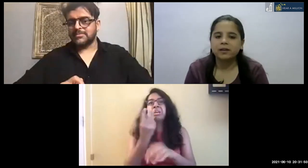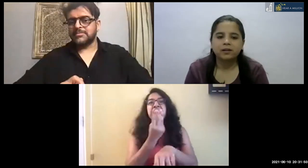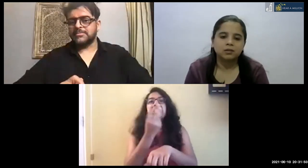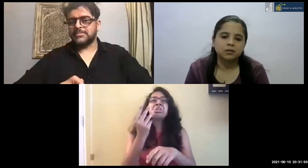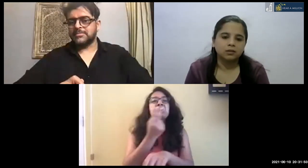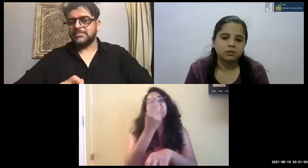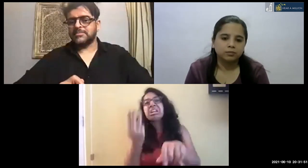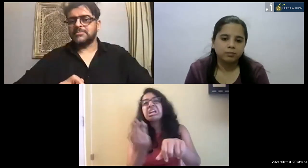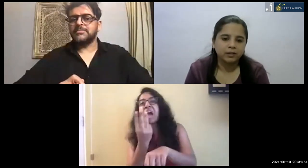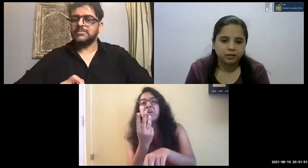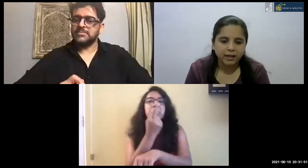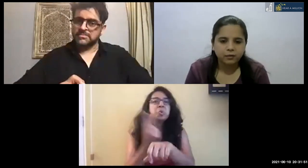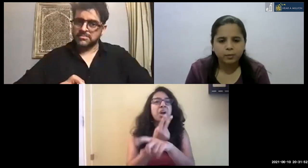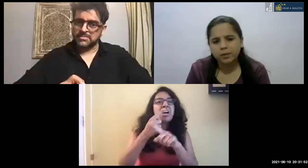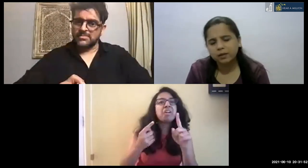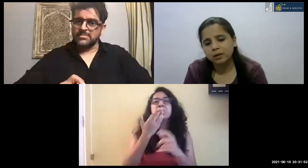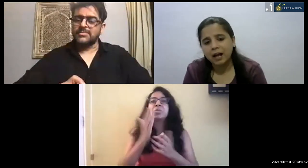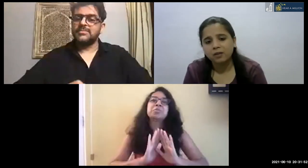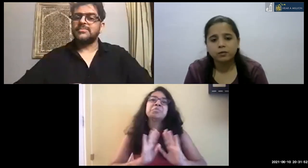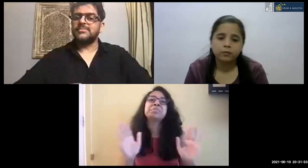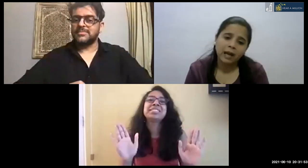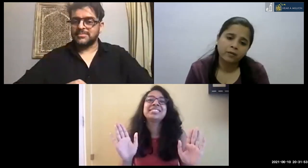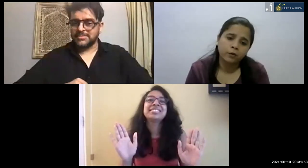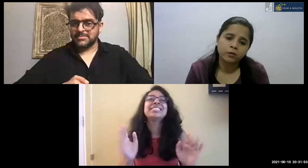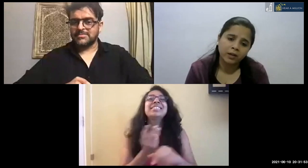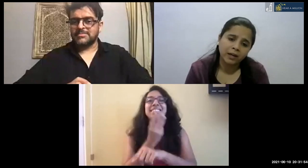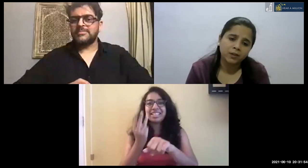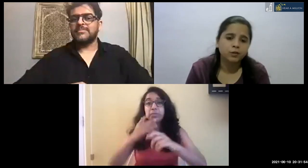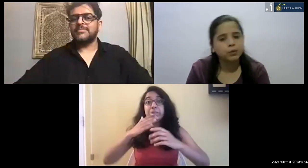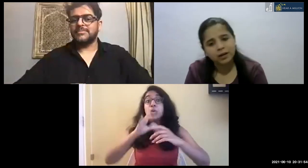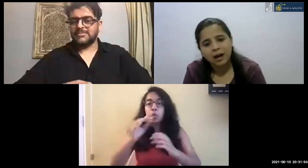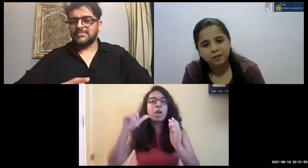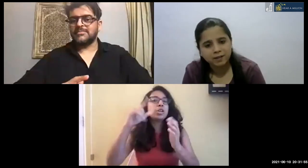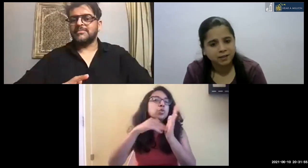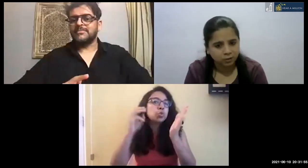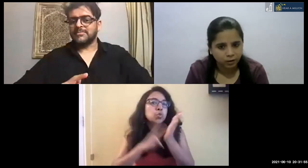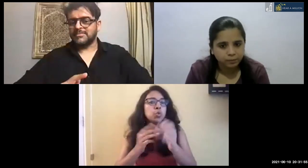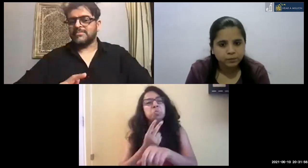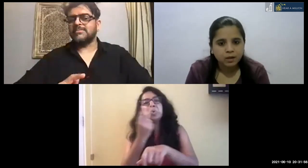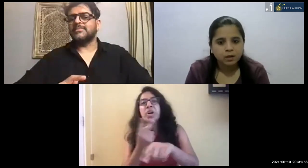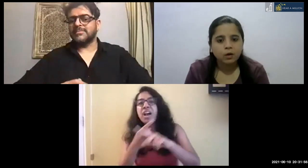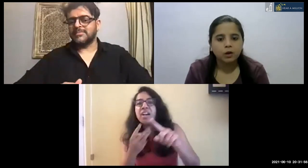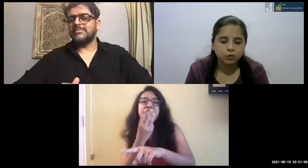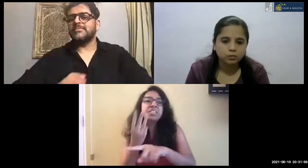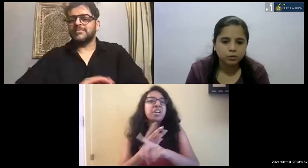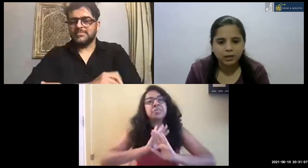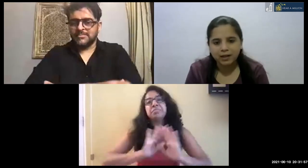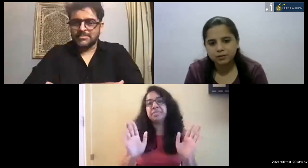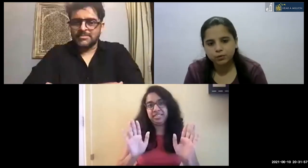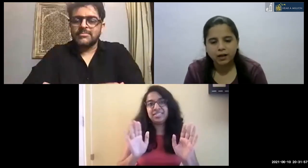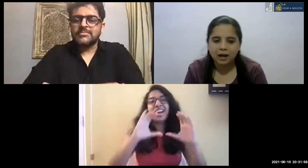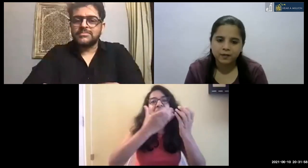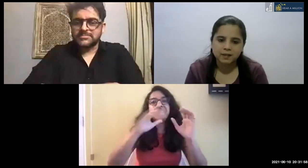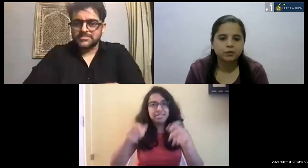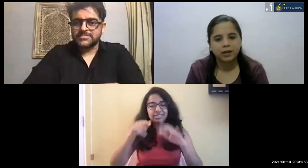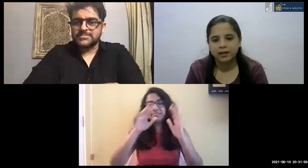Students can't be there, right? So maybe we'll have it for 3 hours or 2.5 hours. That's all. On Zoom, 2 hours